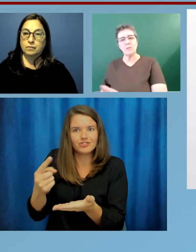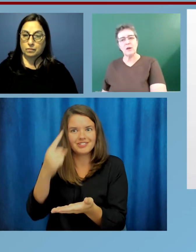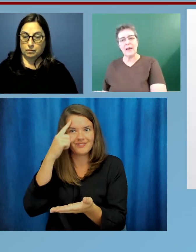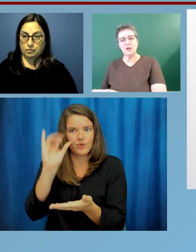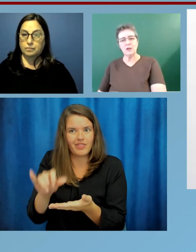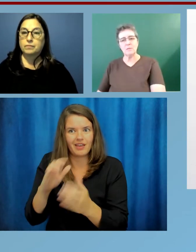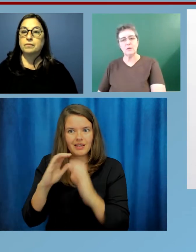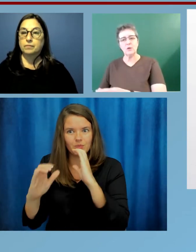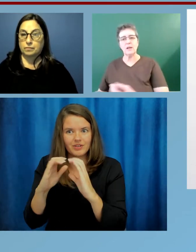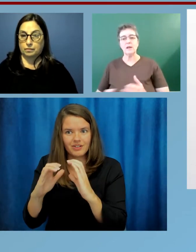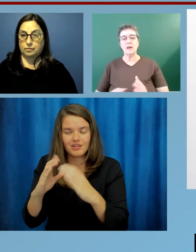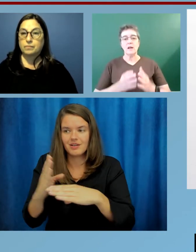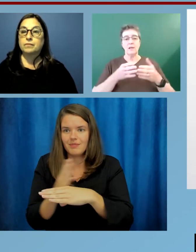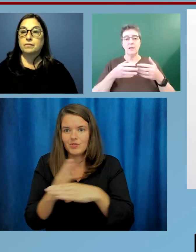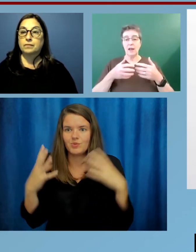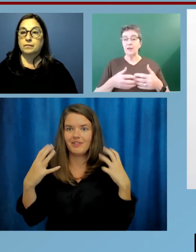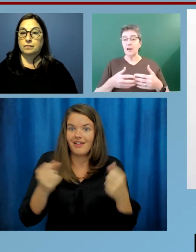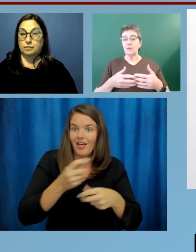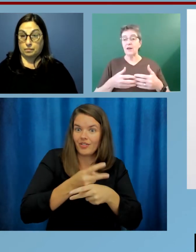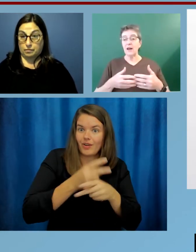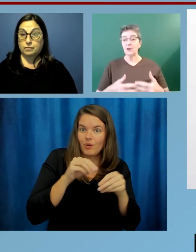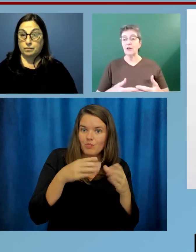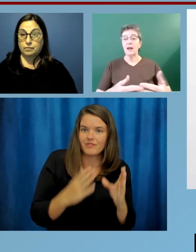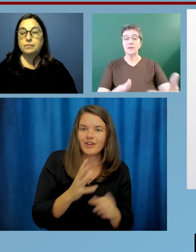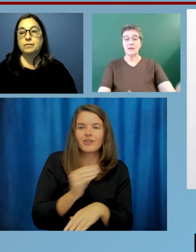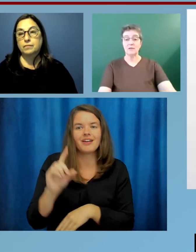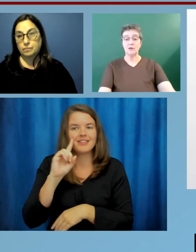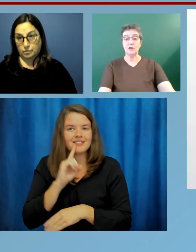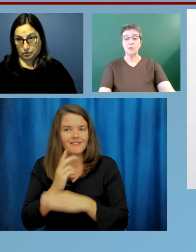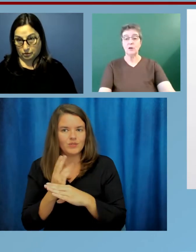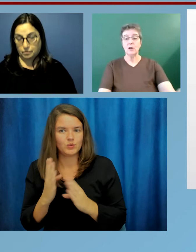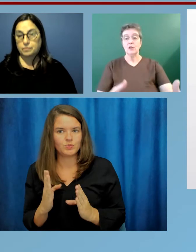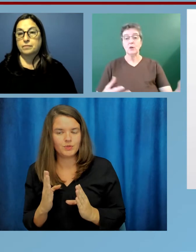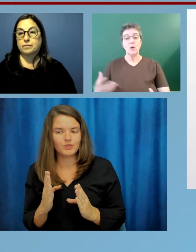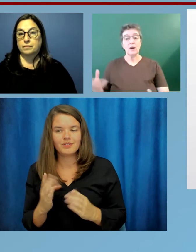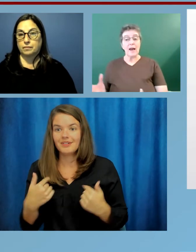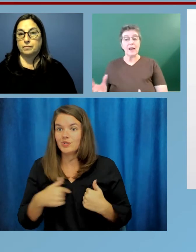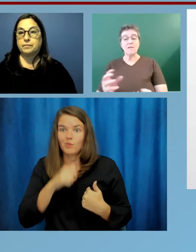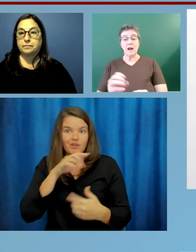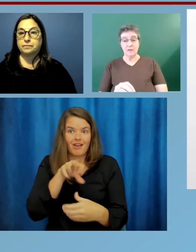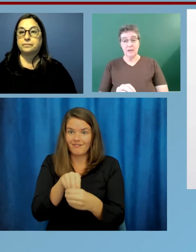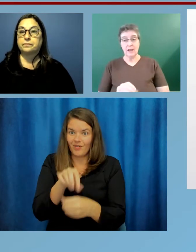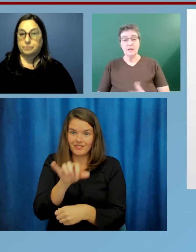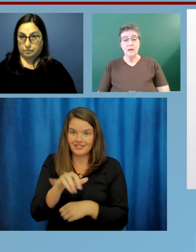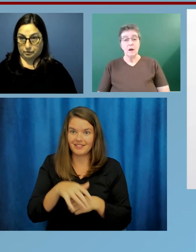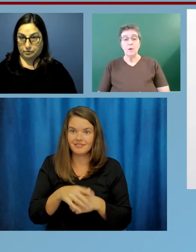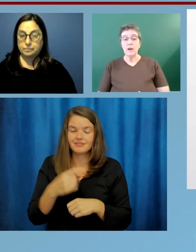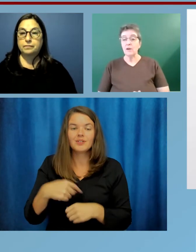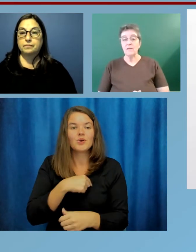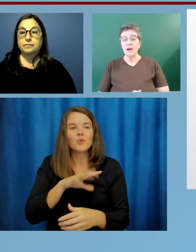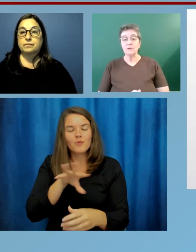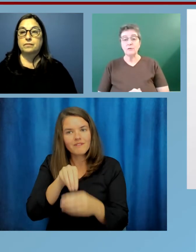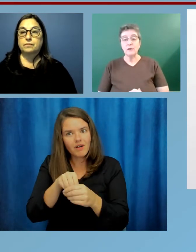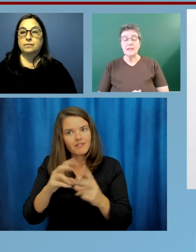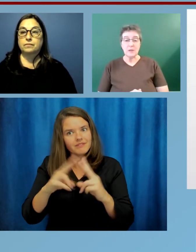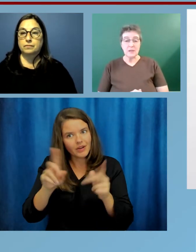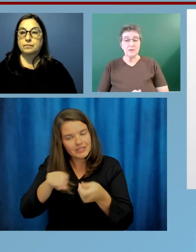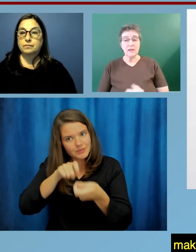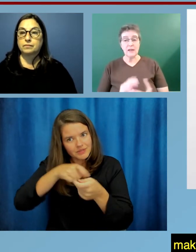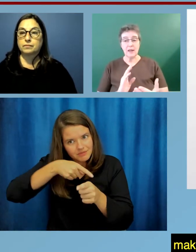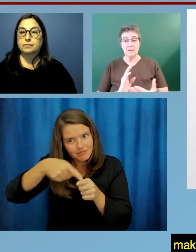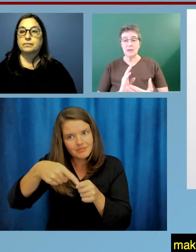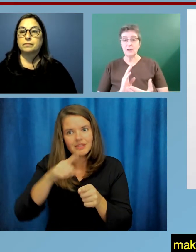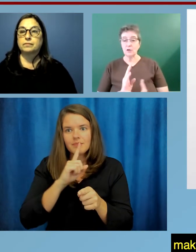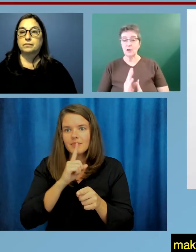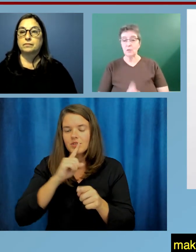that communication between the healthcare provider and the deaf consumer. So we're not involved in that. We are involved really